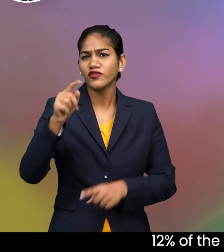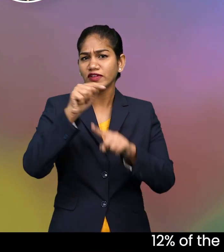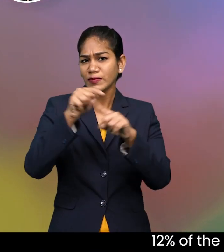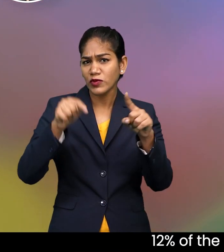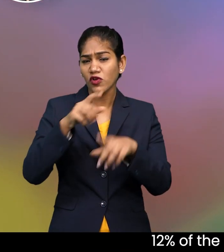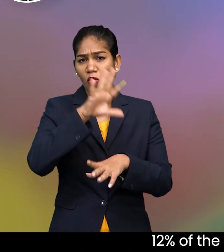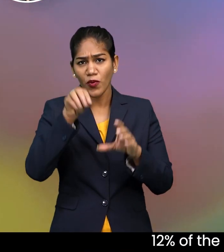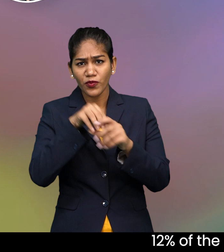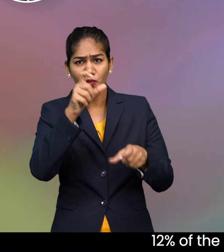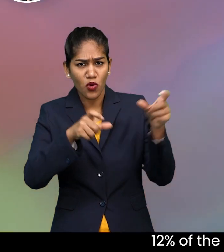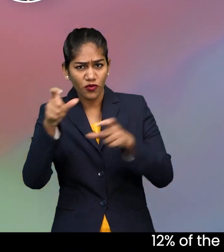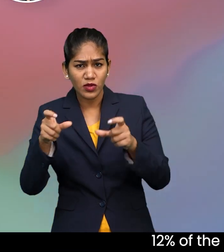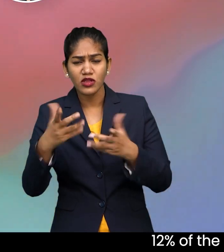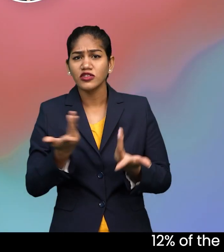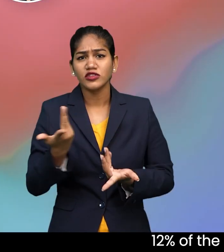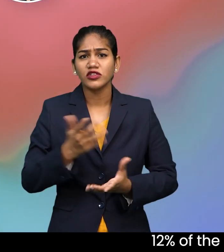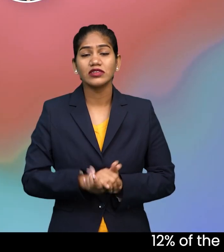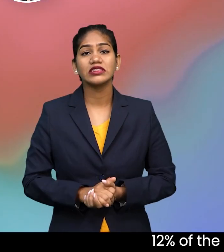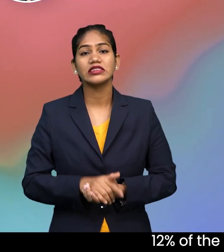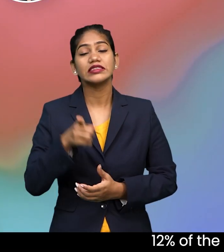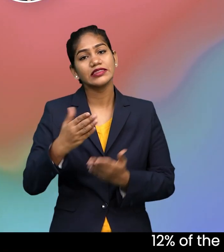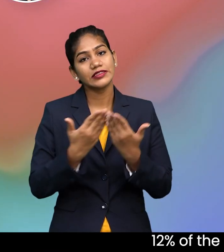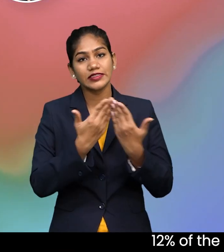12% of the population was literate.